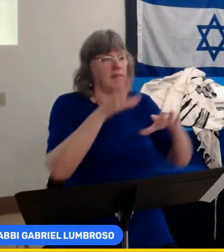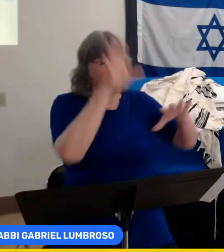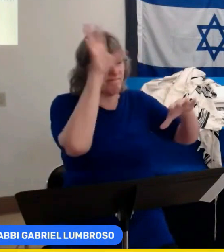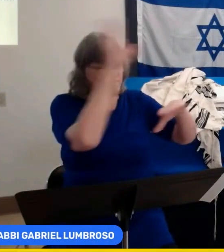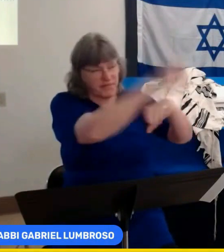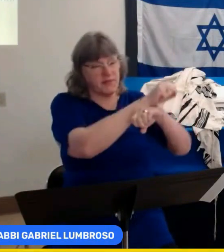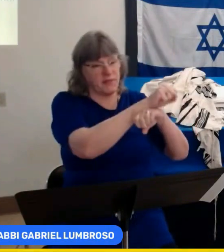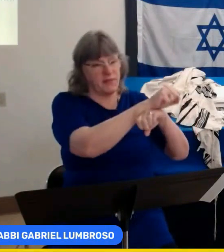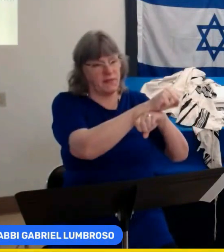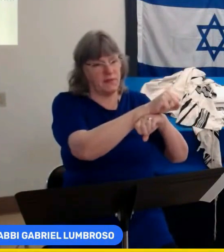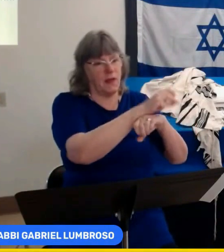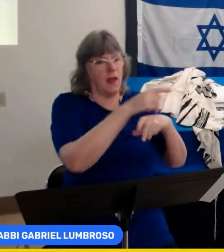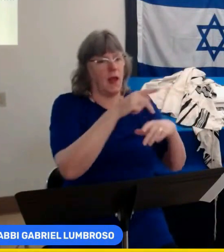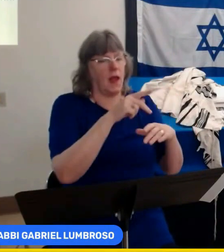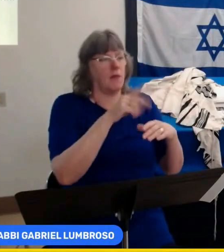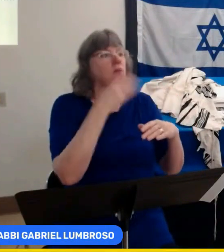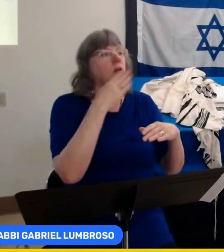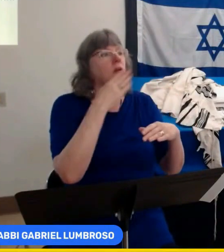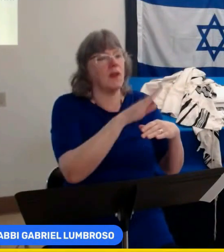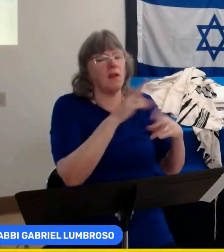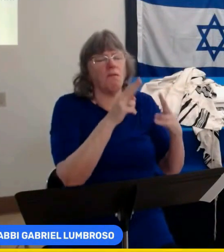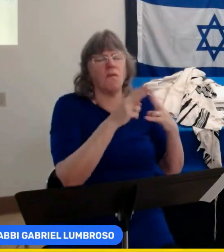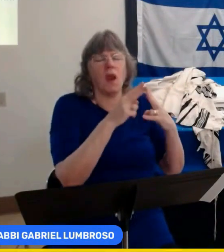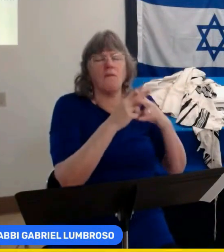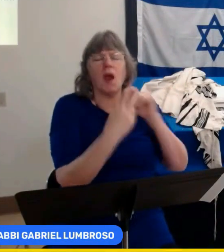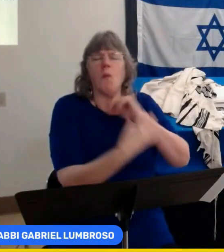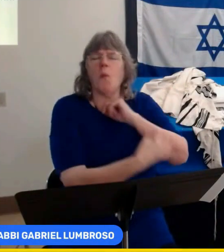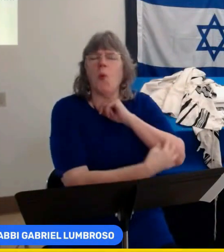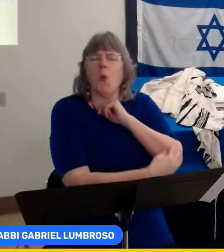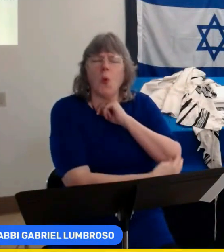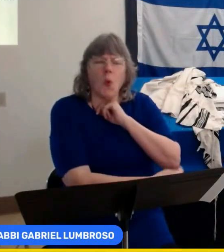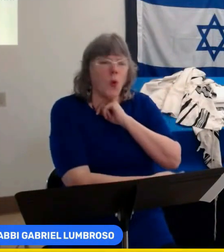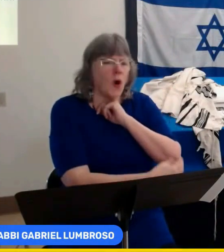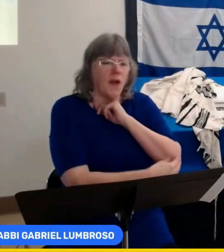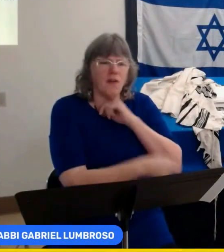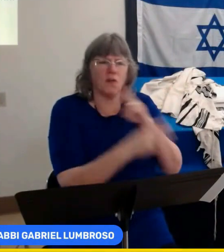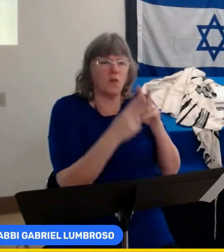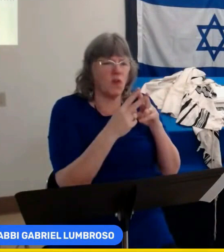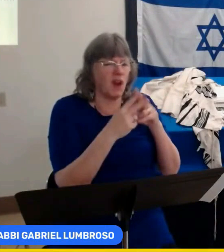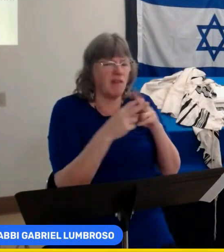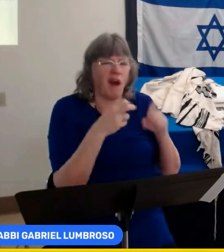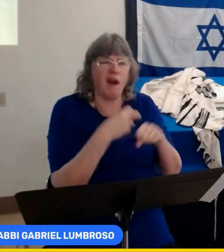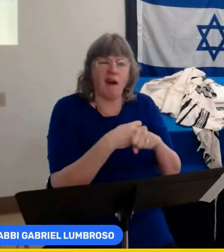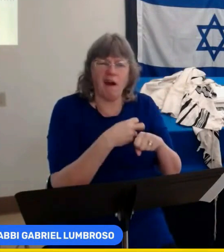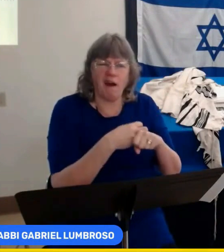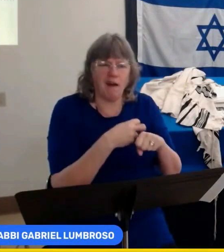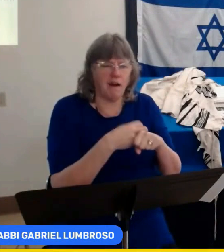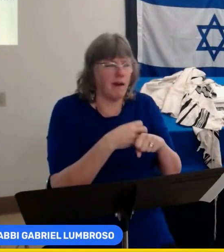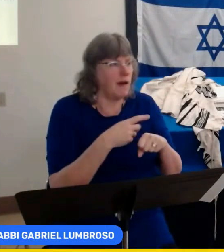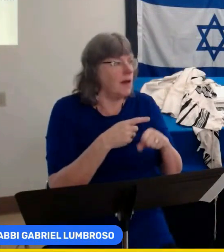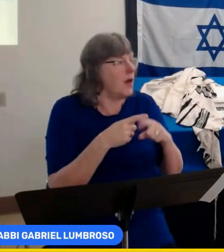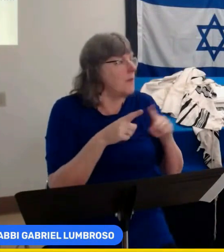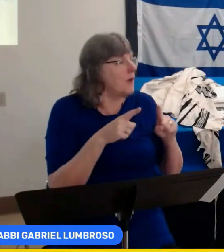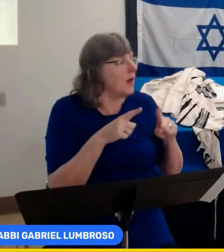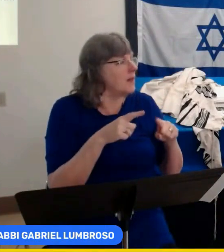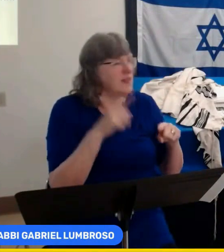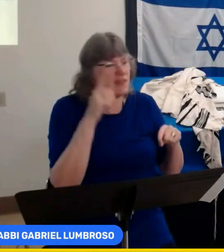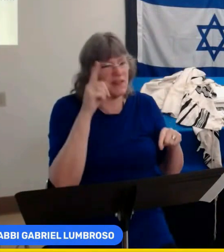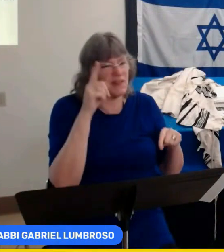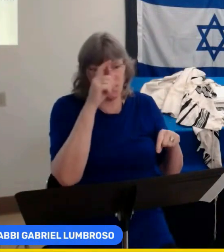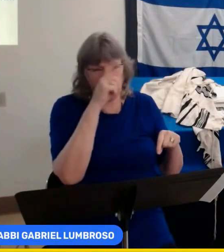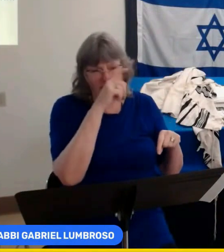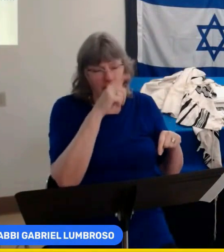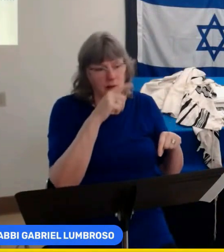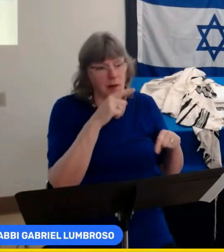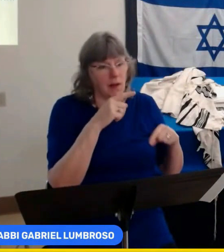so the city had become so poor, it was really bad, and what the story tells us is that there were